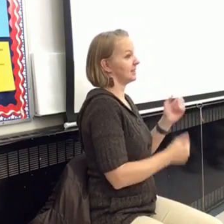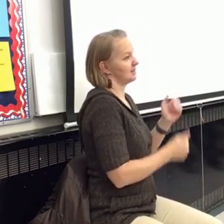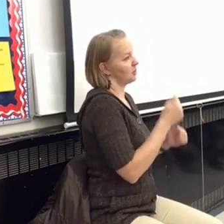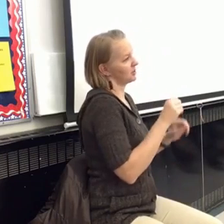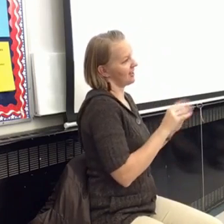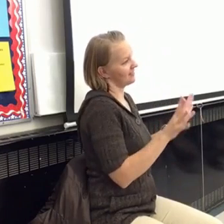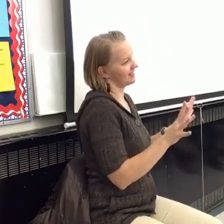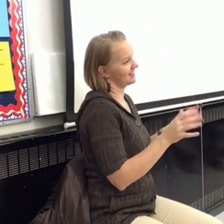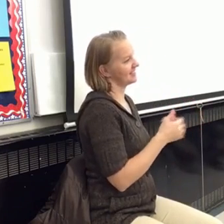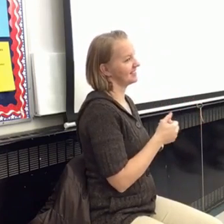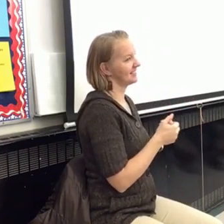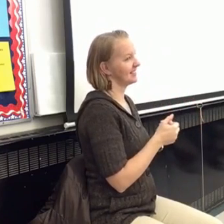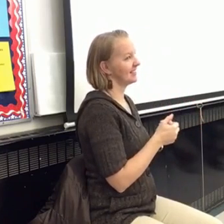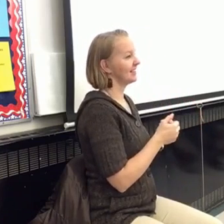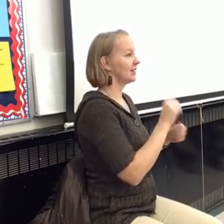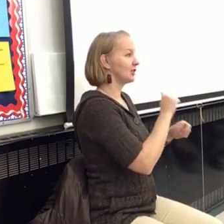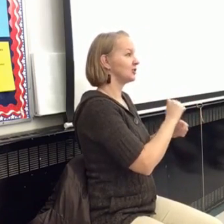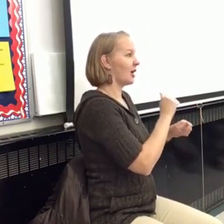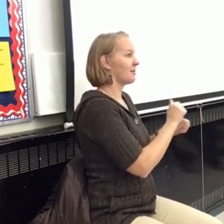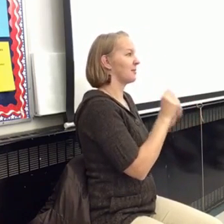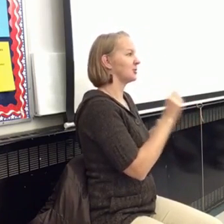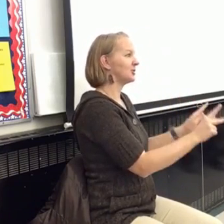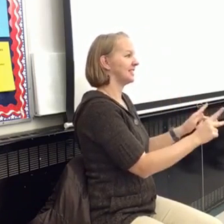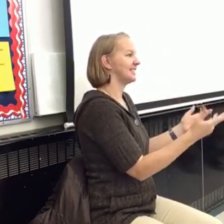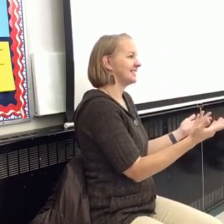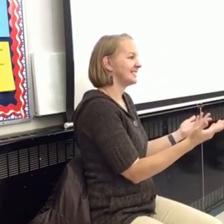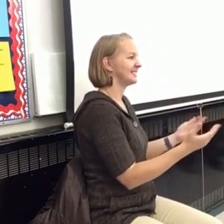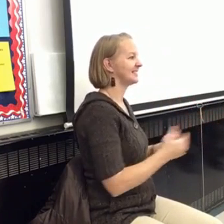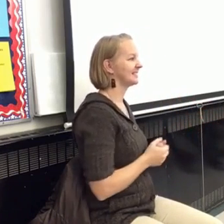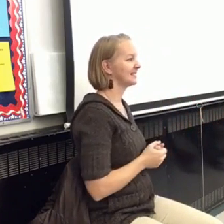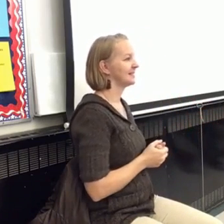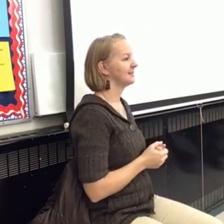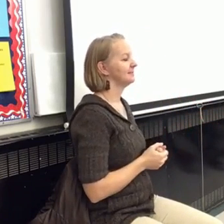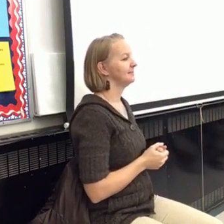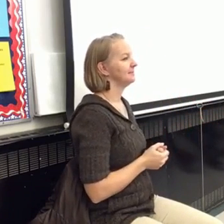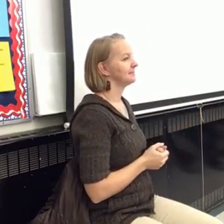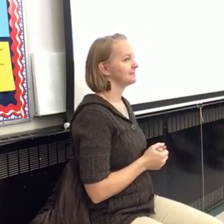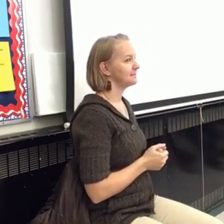obvious one. It is job opportunities.